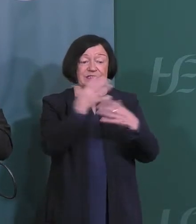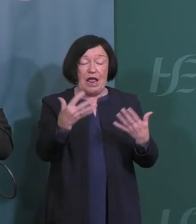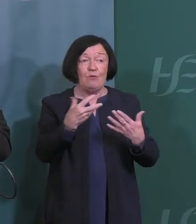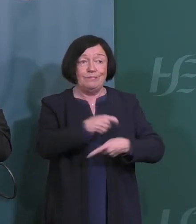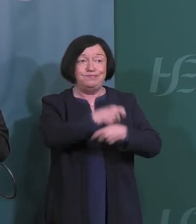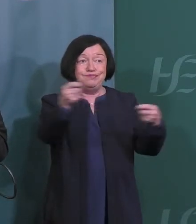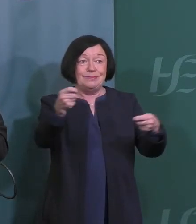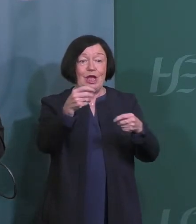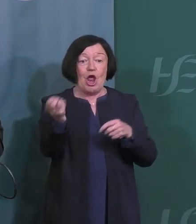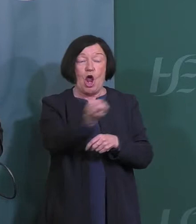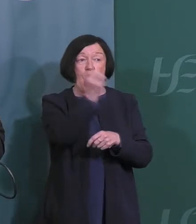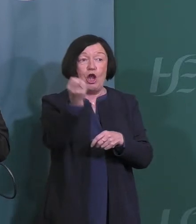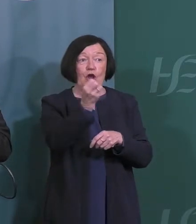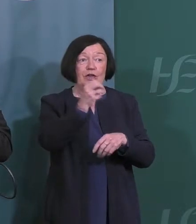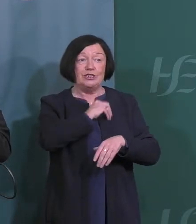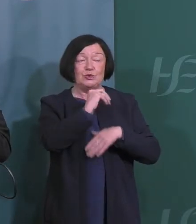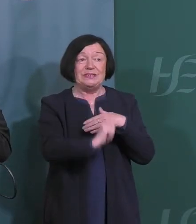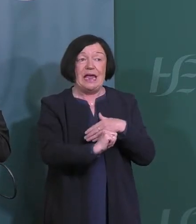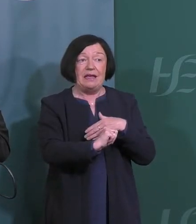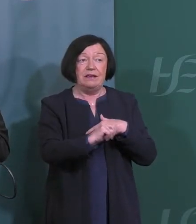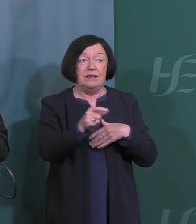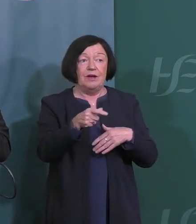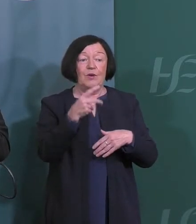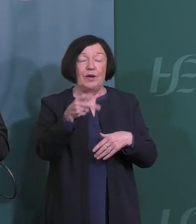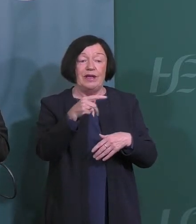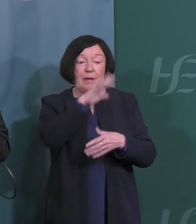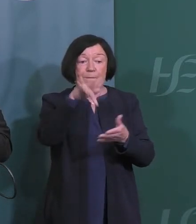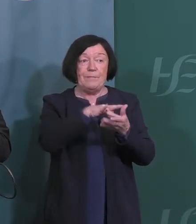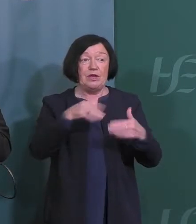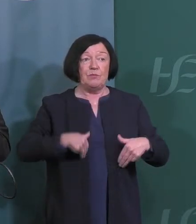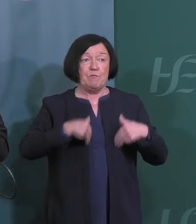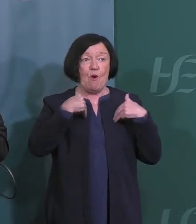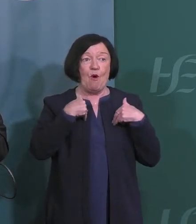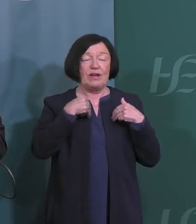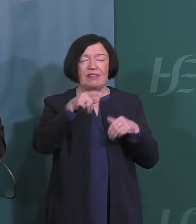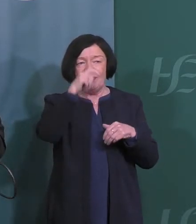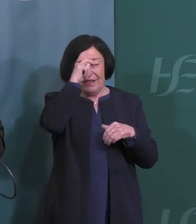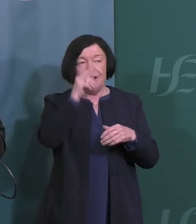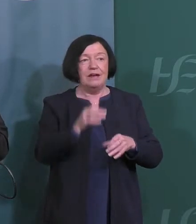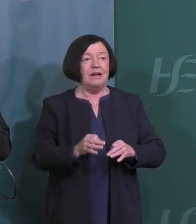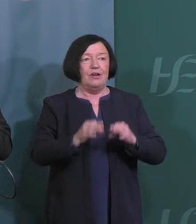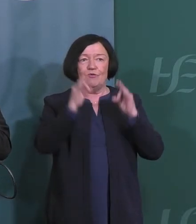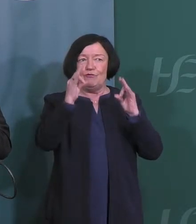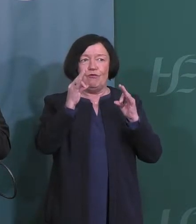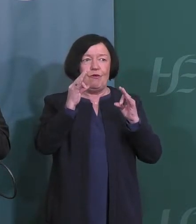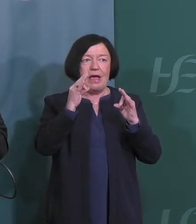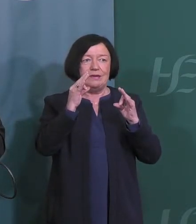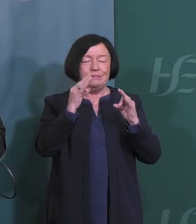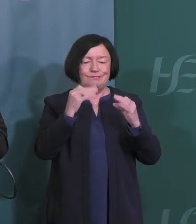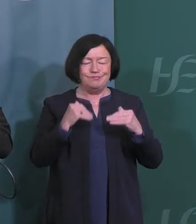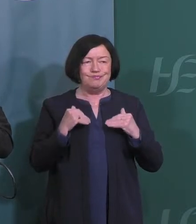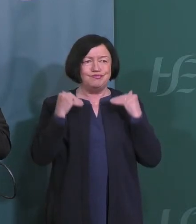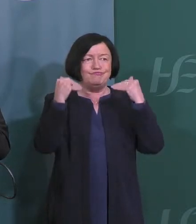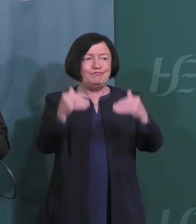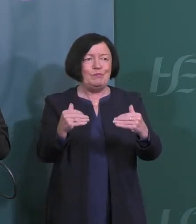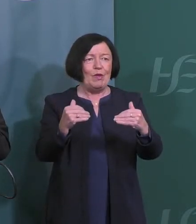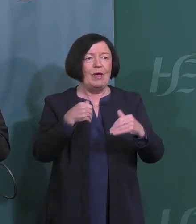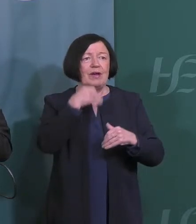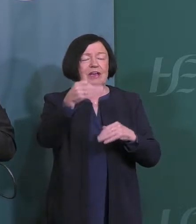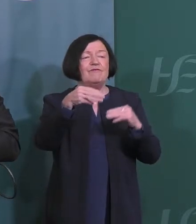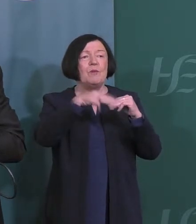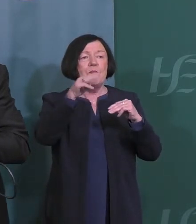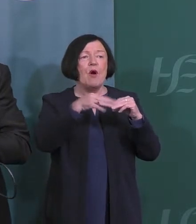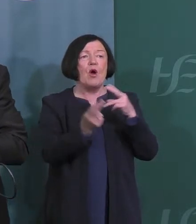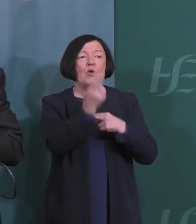administered earlier on today, mid-morning, which I think is a great milestone. And also we'll give you some